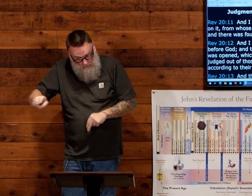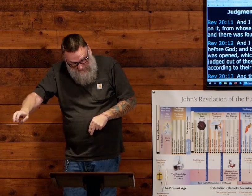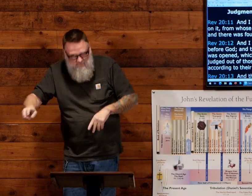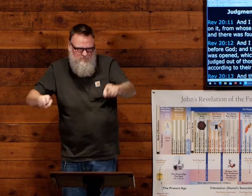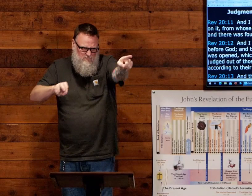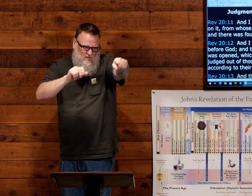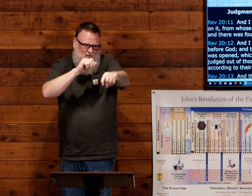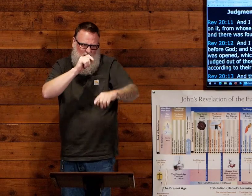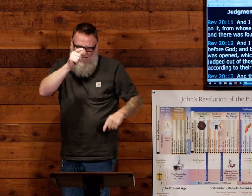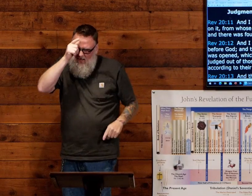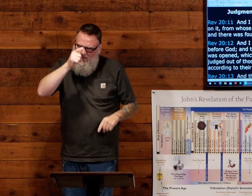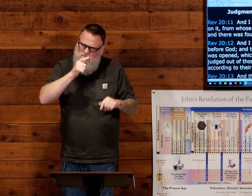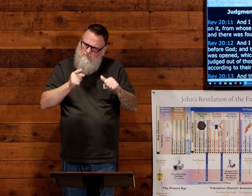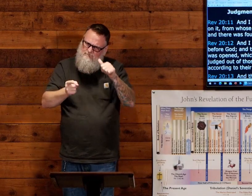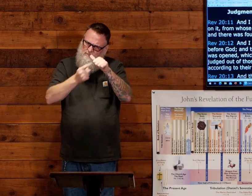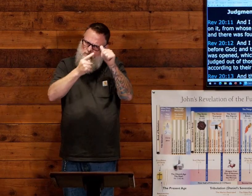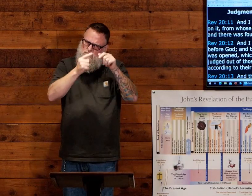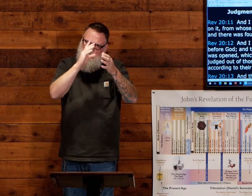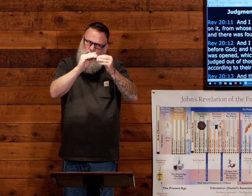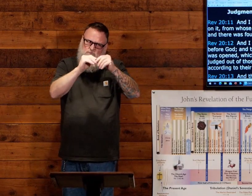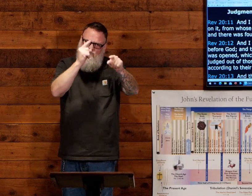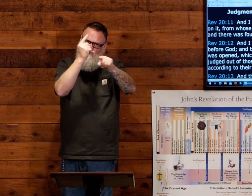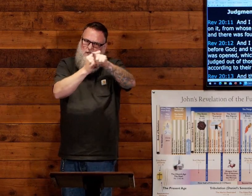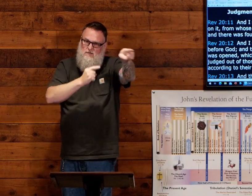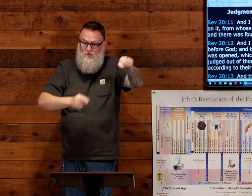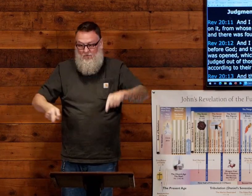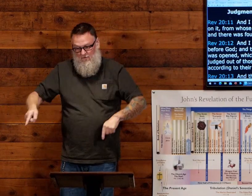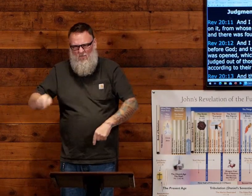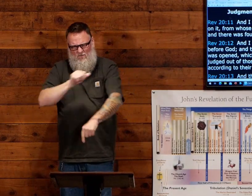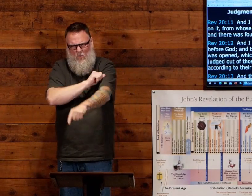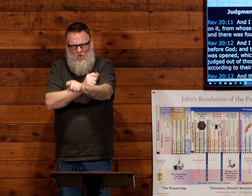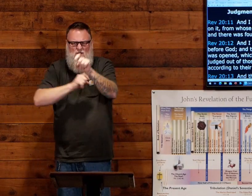So why is he on our right hand? Linda made the comment of authority.